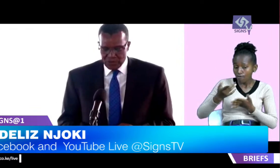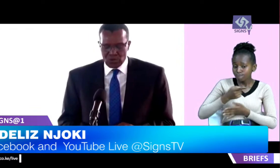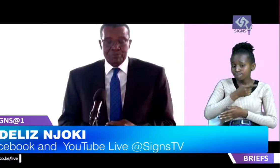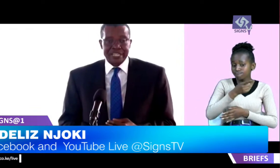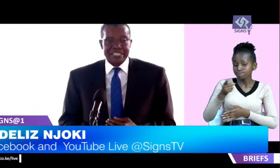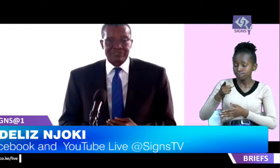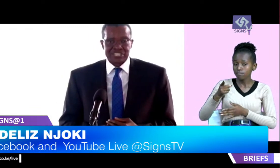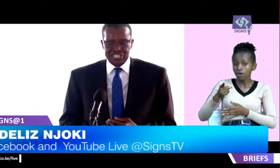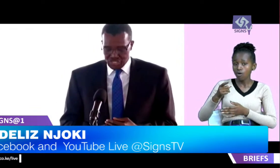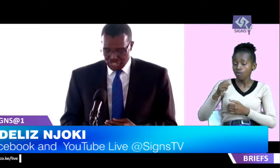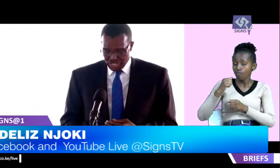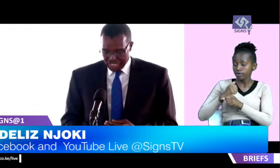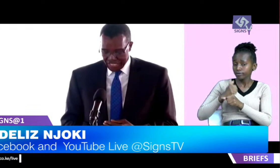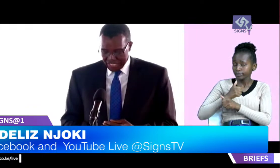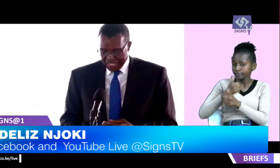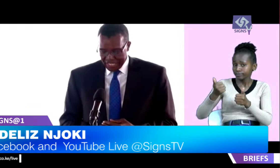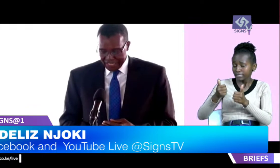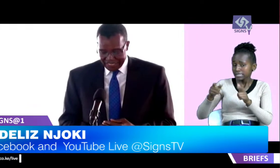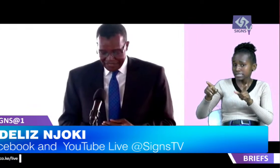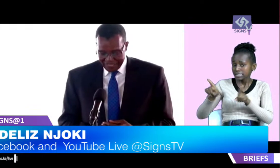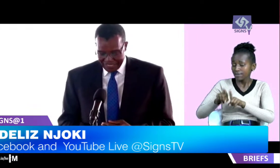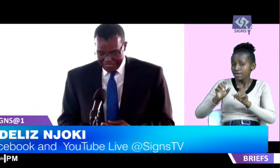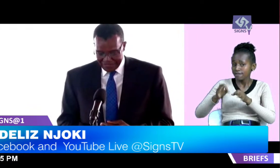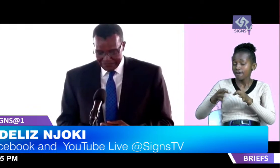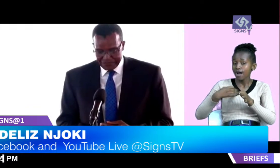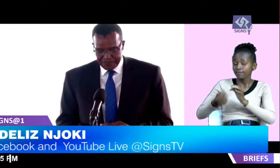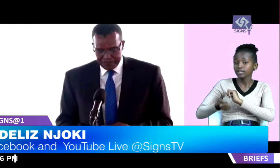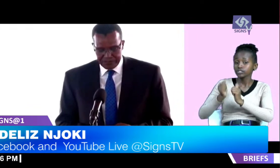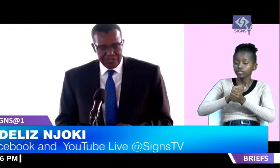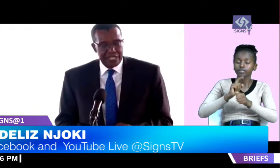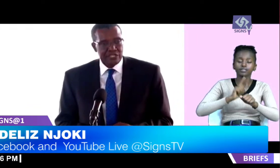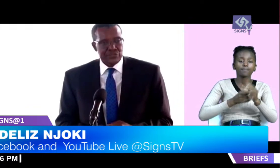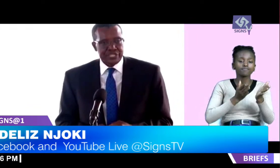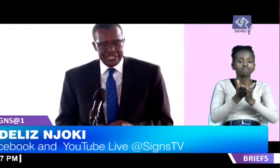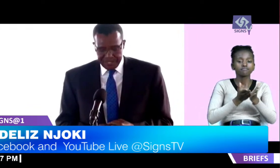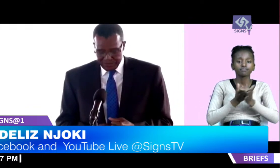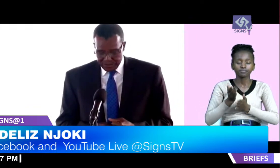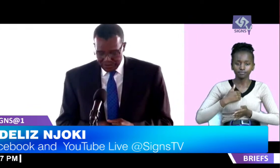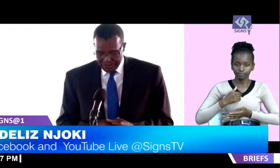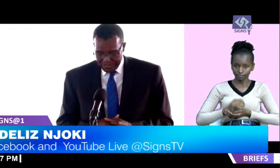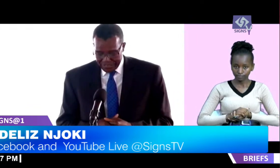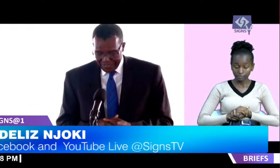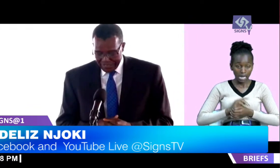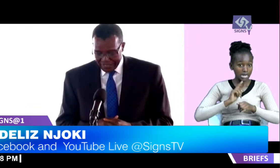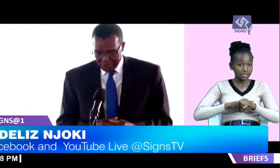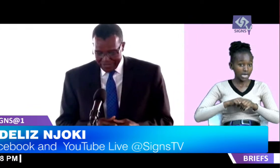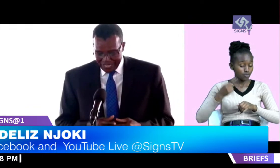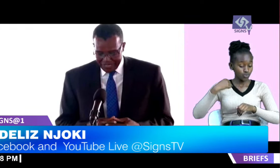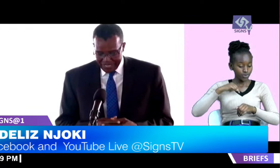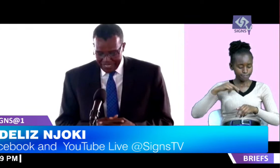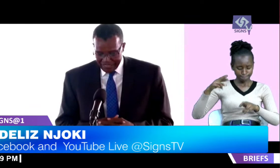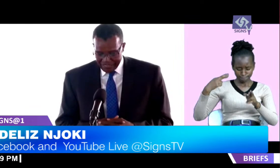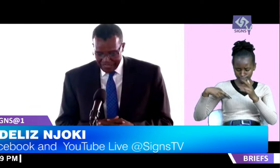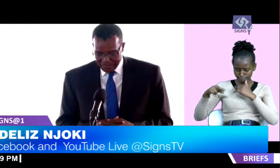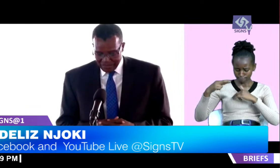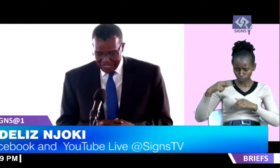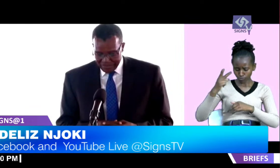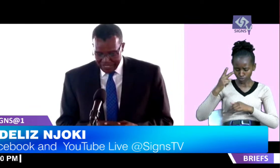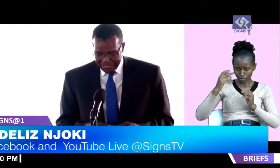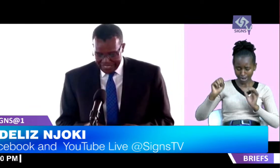for comprehensive change in the services. During the review, it became clear to us, Your